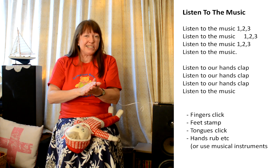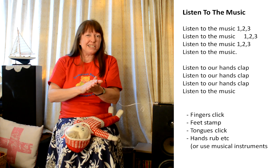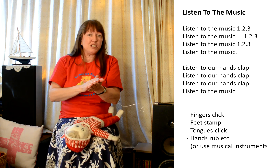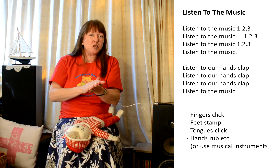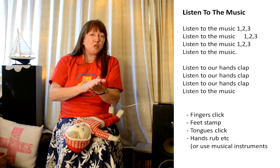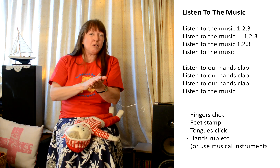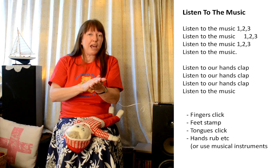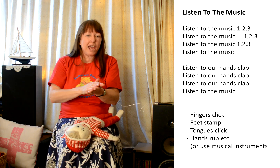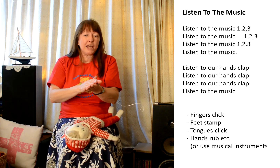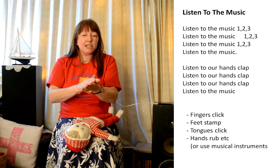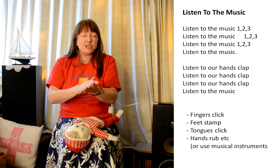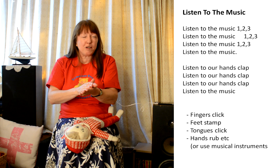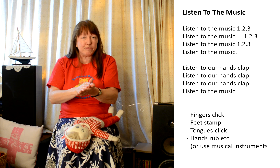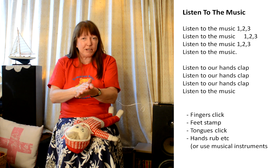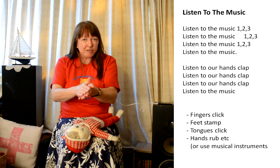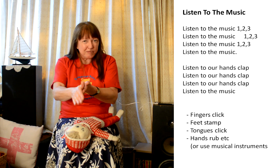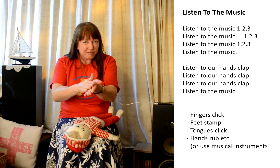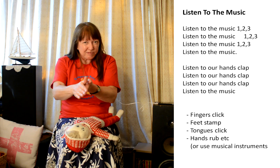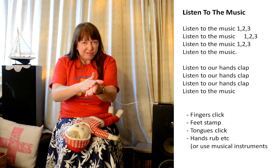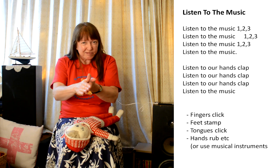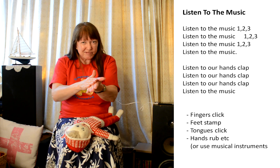Listen to a hands drop.